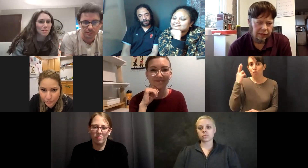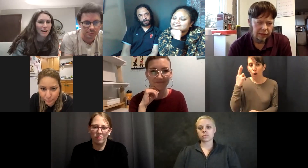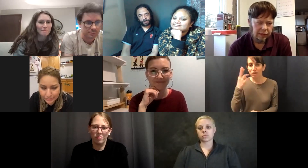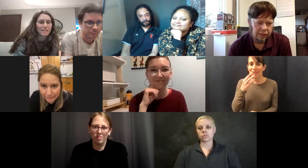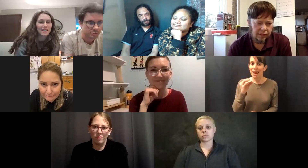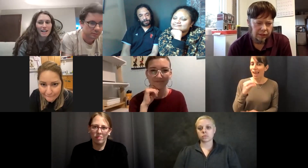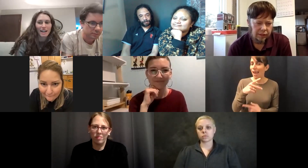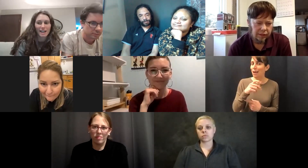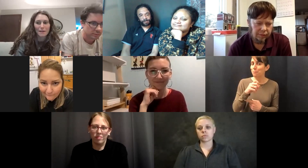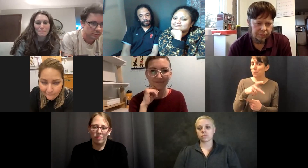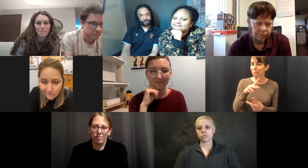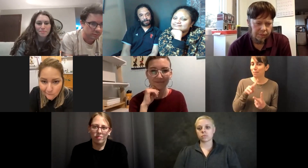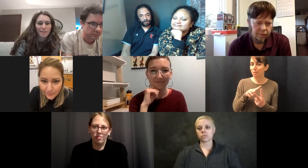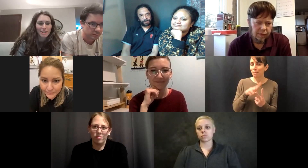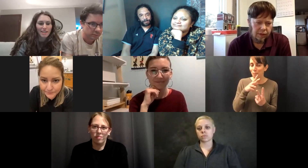PIP program.